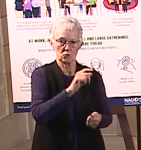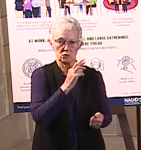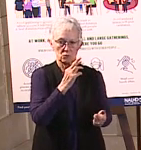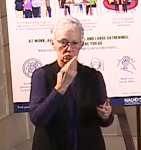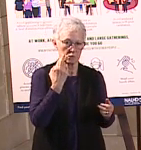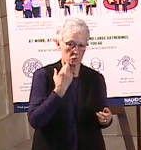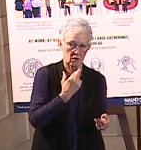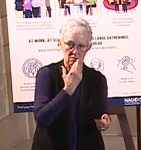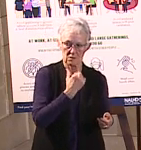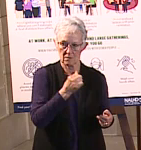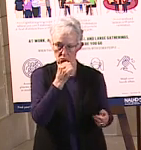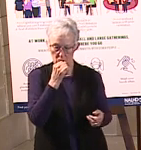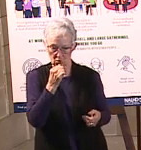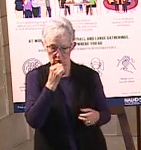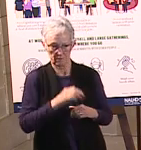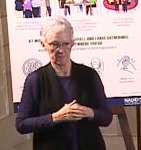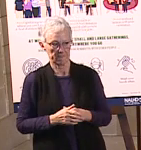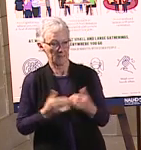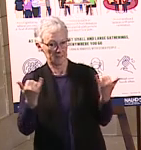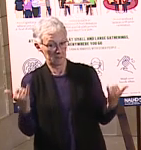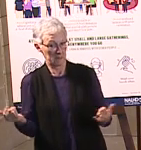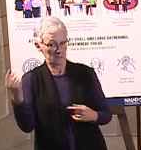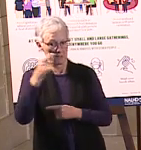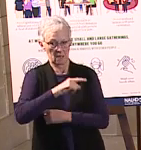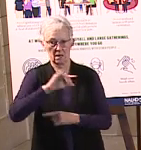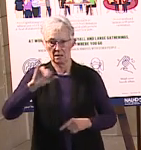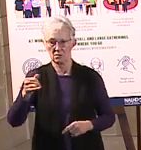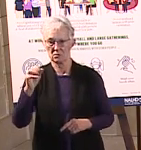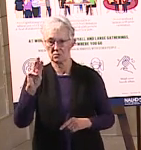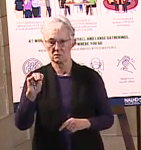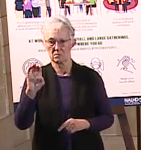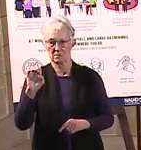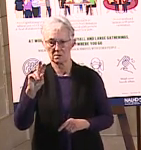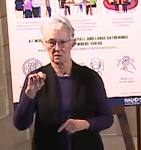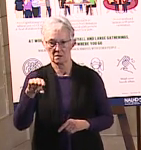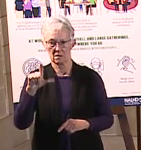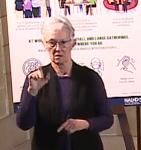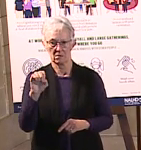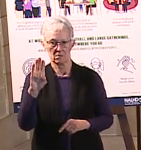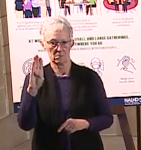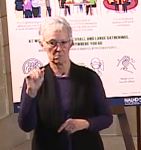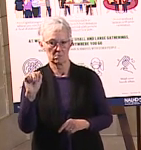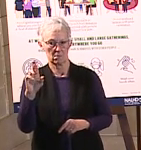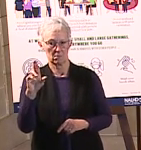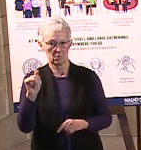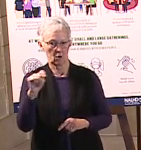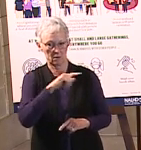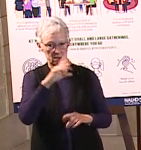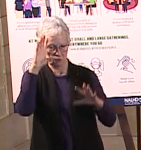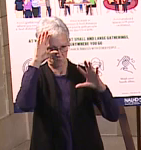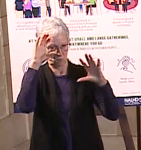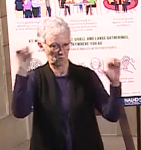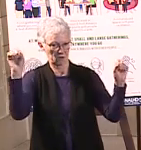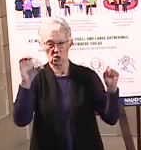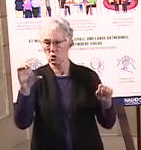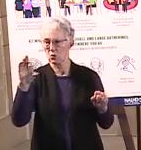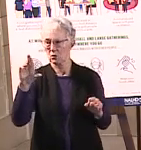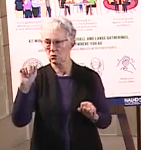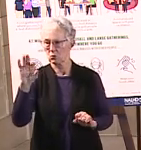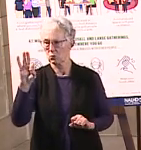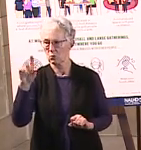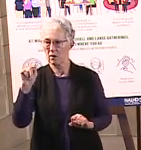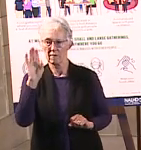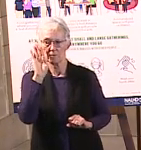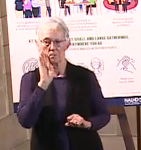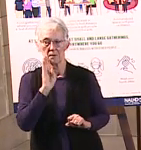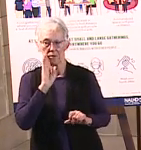Today we're going to be joined by Jim Engelbart, who is the president of the Nebraska Craft Brewers Association, and he is also the production manager at